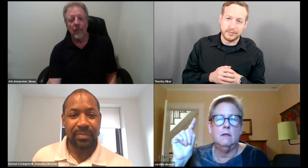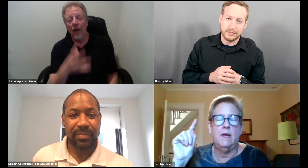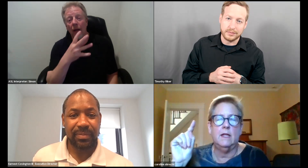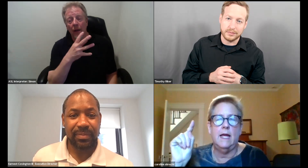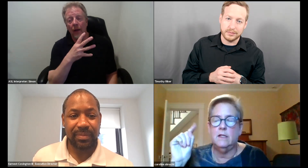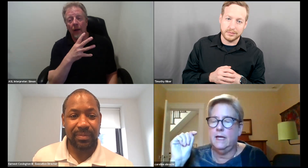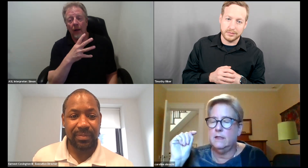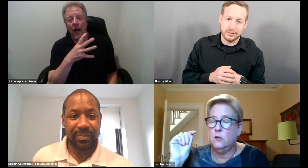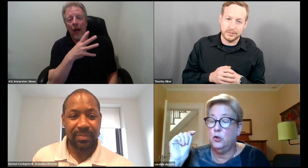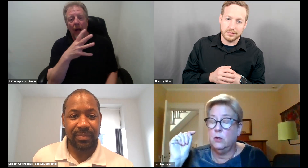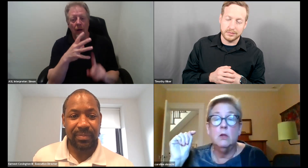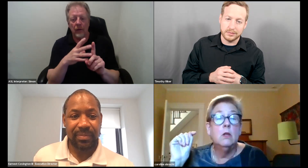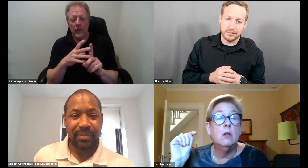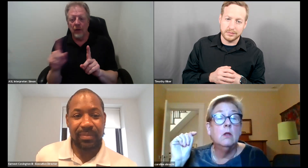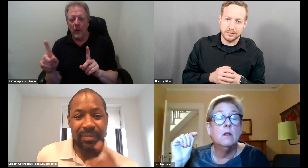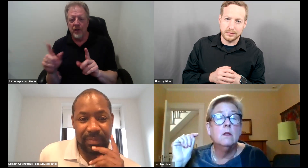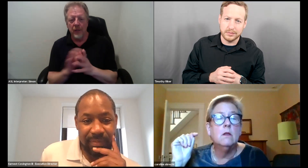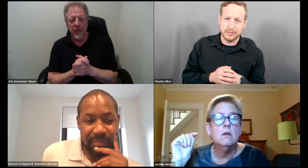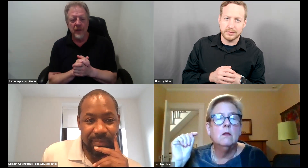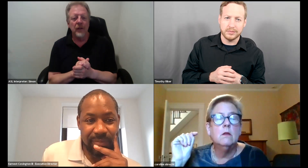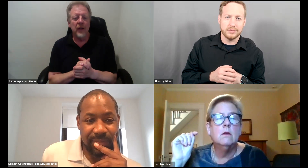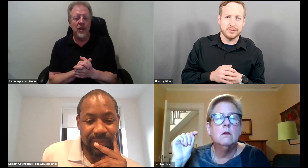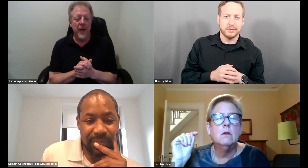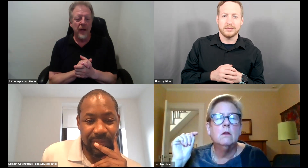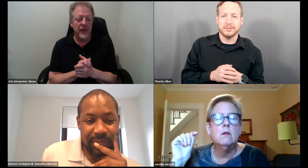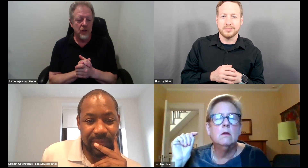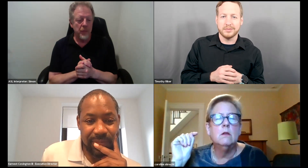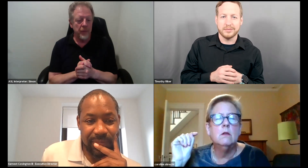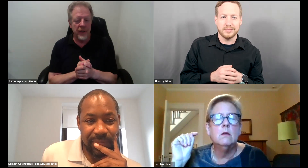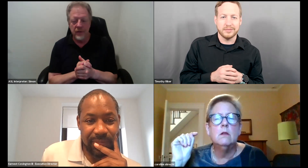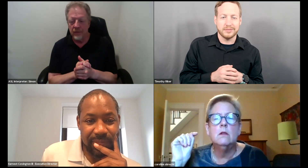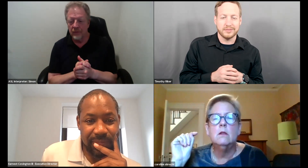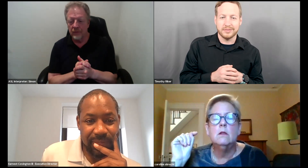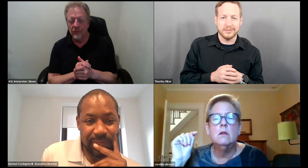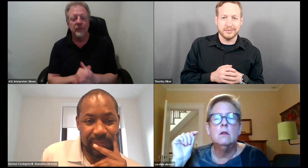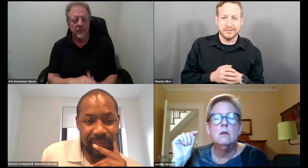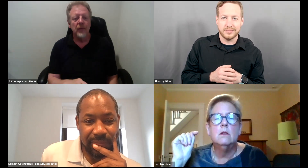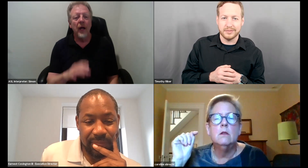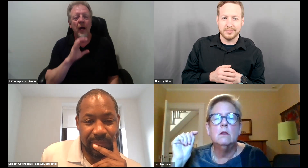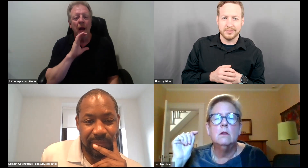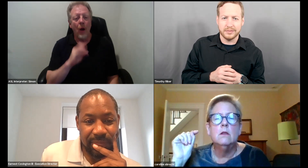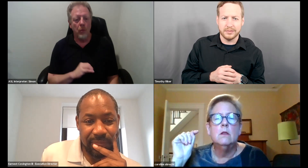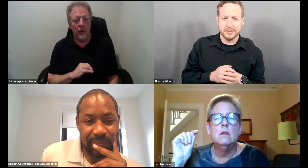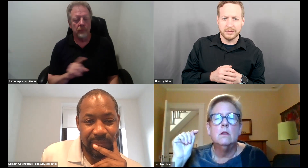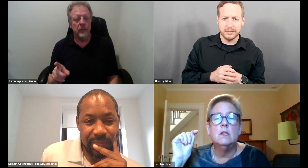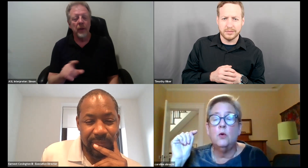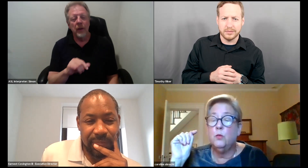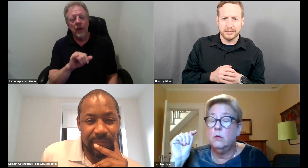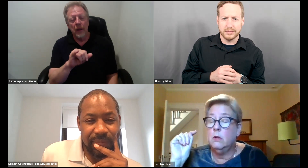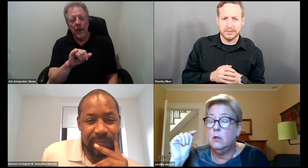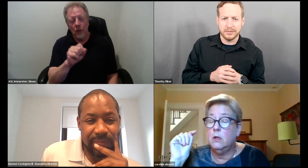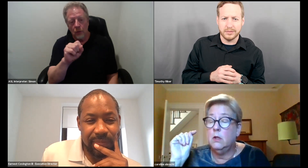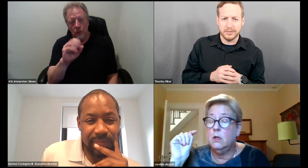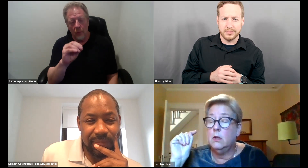And if I can add to that. One moment. Hold on 1 second, please. Get and spotlight the interpreter, please. Yep. Go ahead.